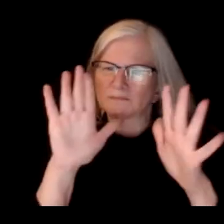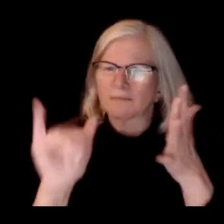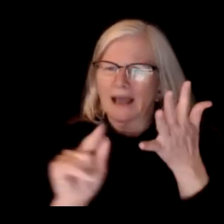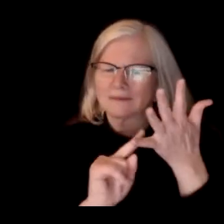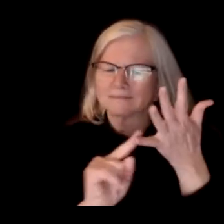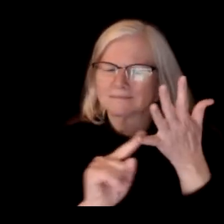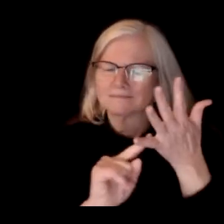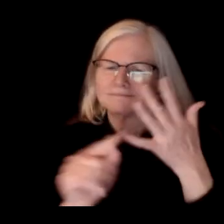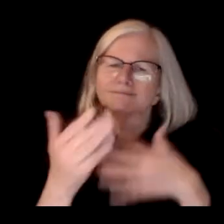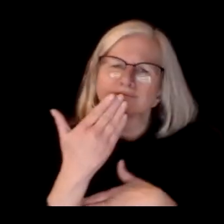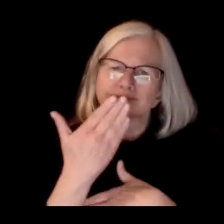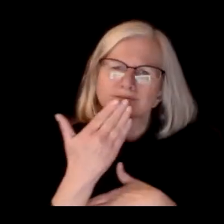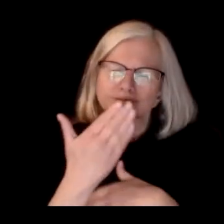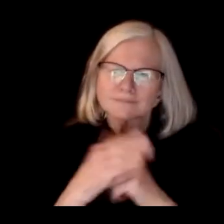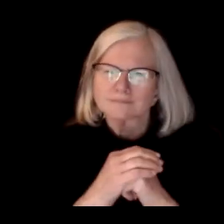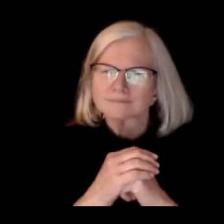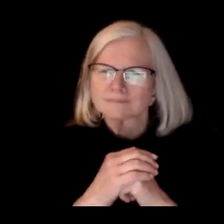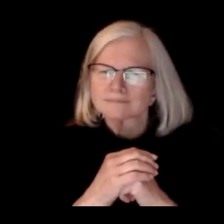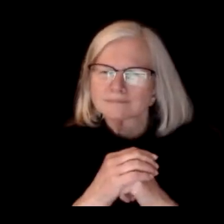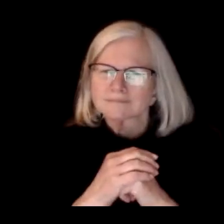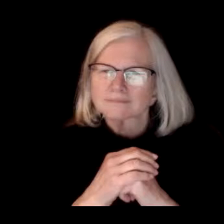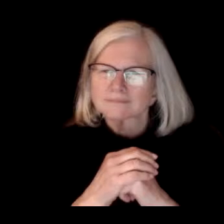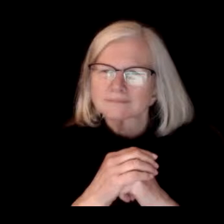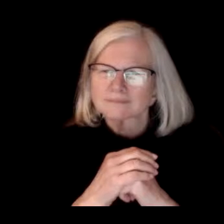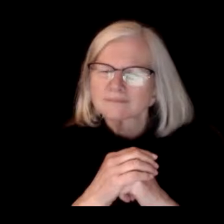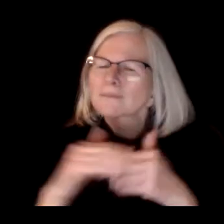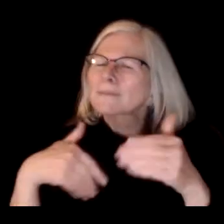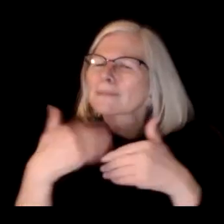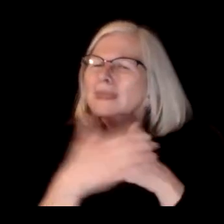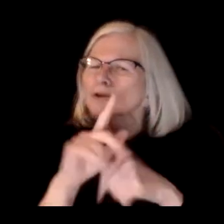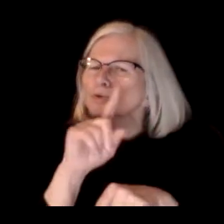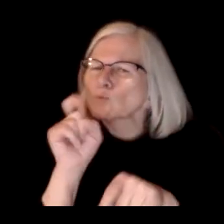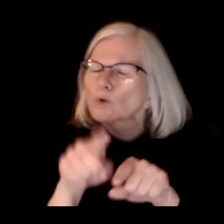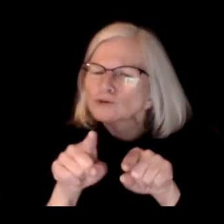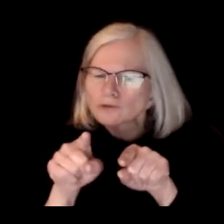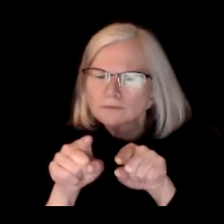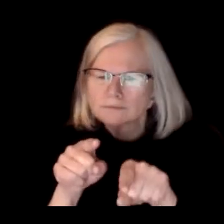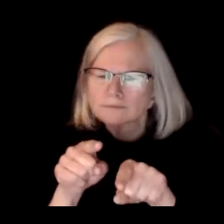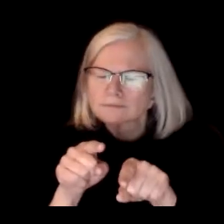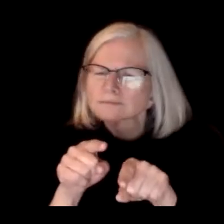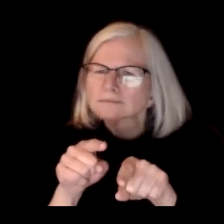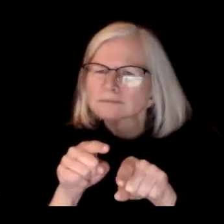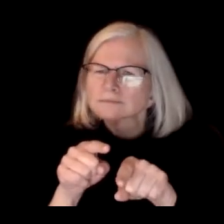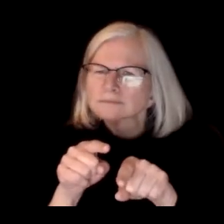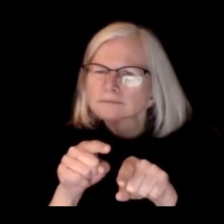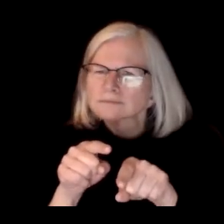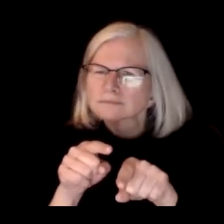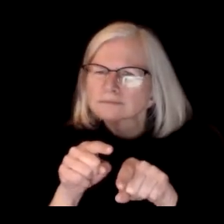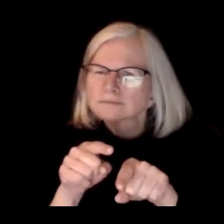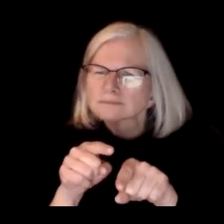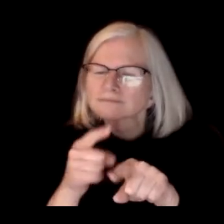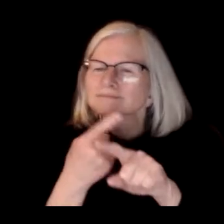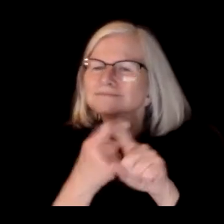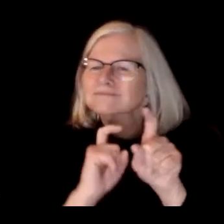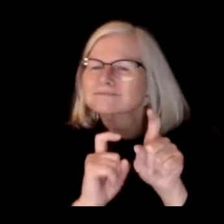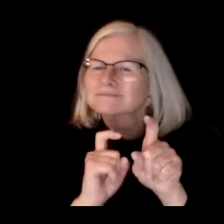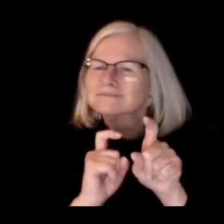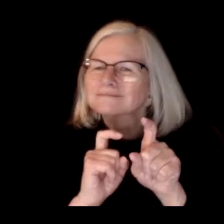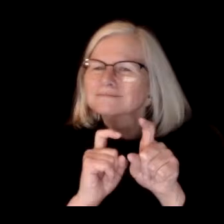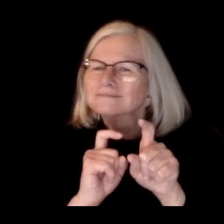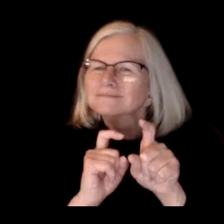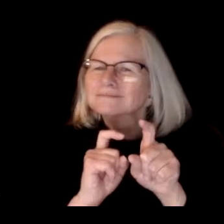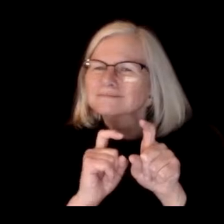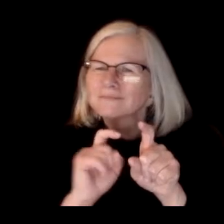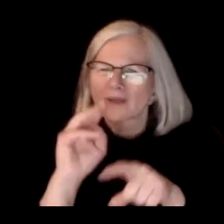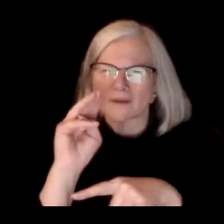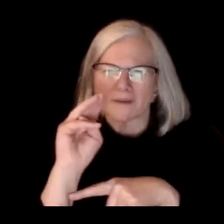The next question comes from the line of Mr. Bill Werner of Minnesota. The line is open. You may ask your question. Thank you. Commissioner,